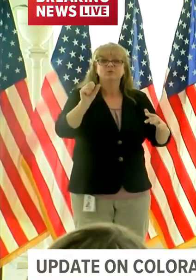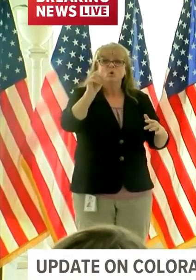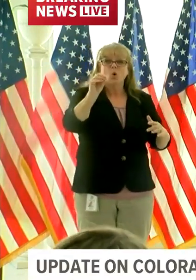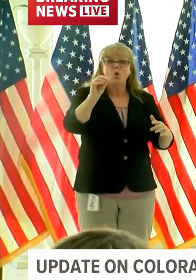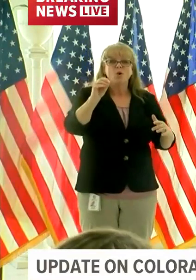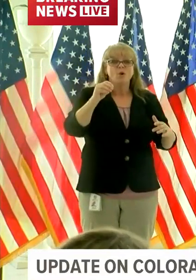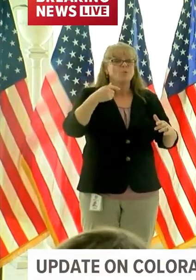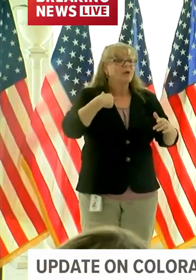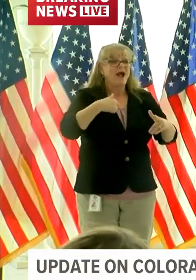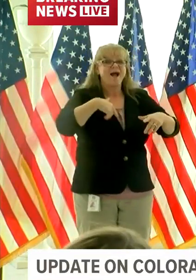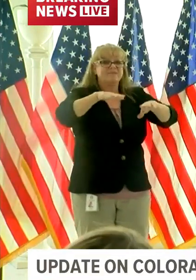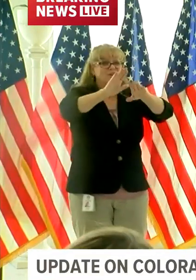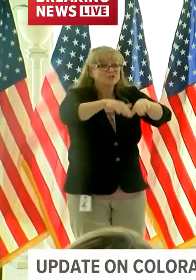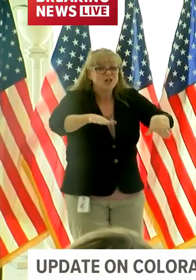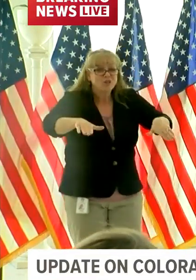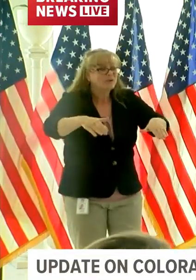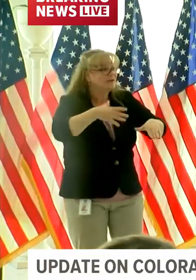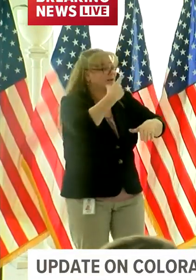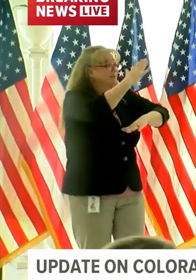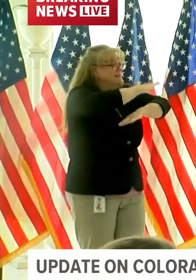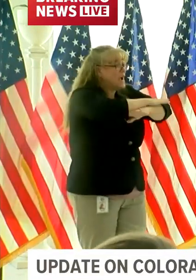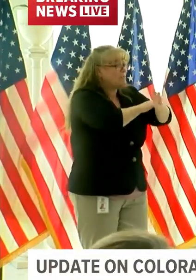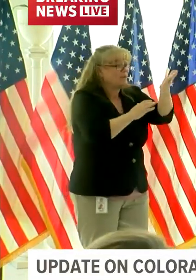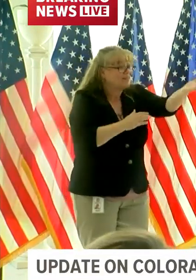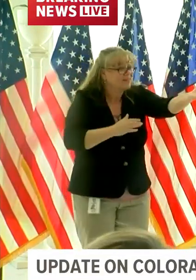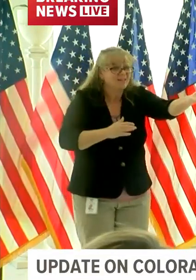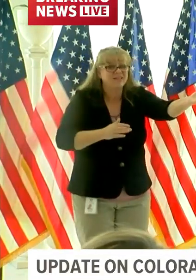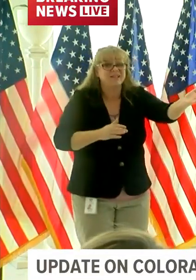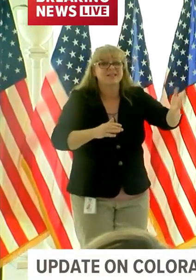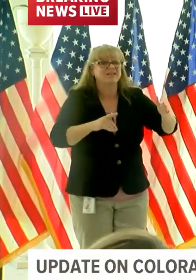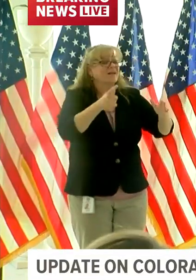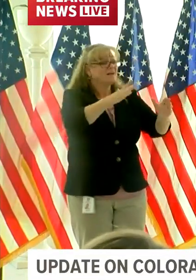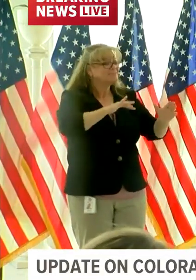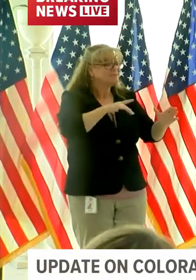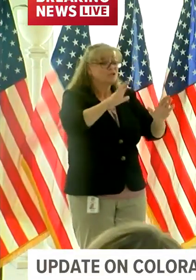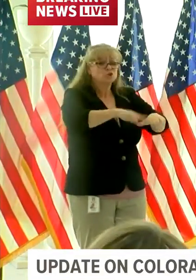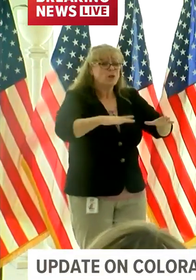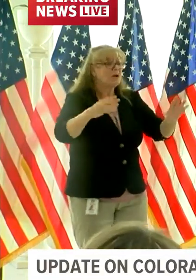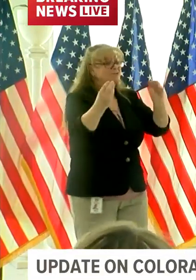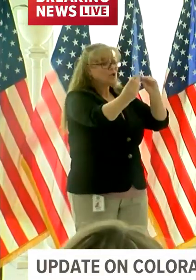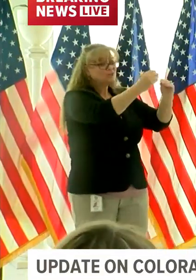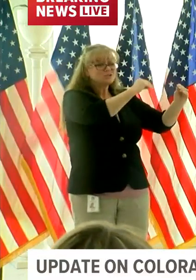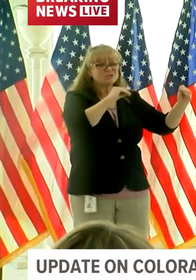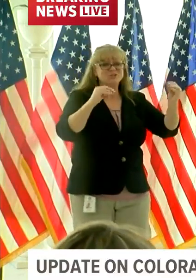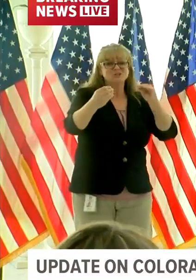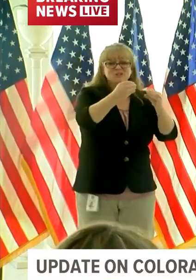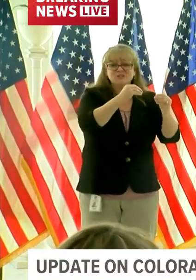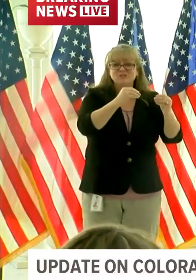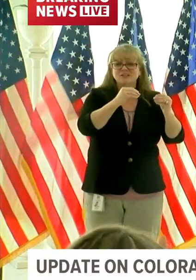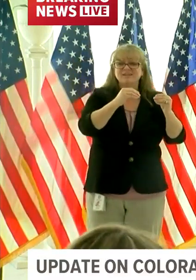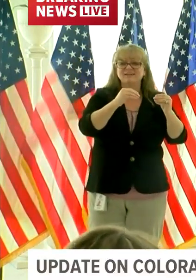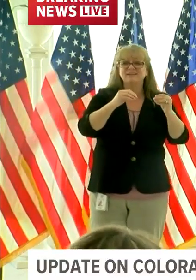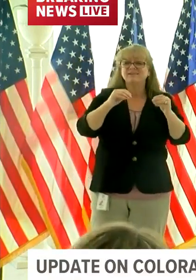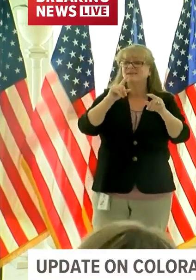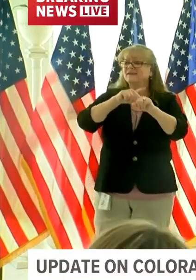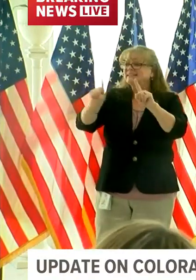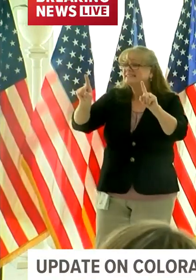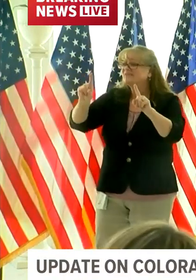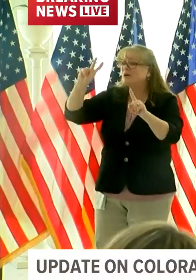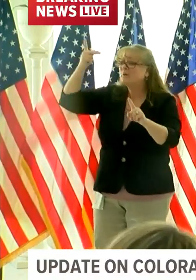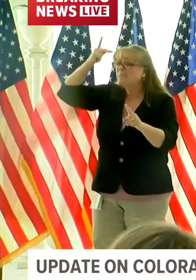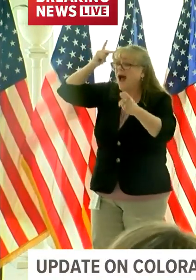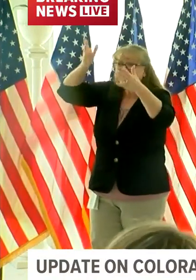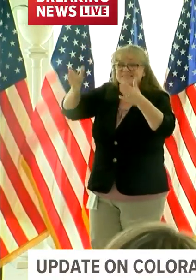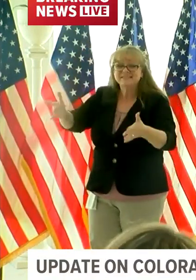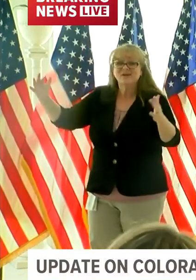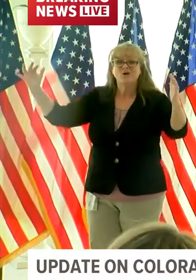there. We had legislators of the Jewish faith and their spouses and others and family friends,